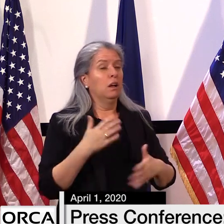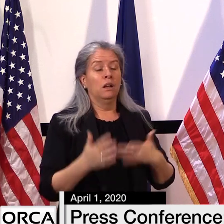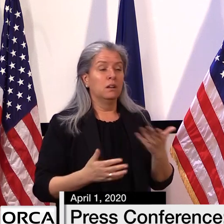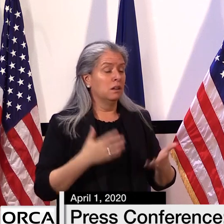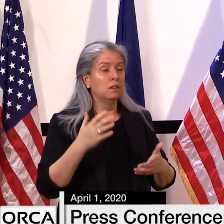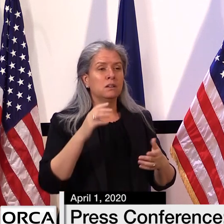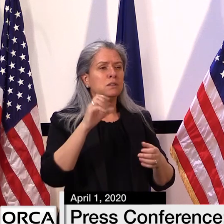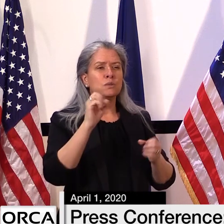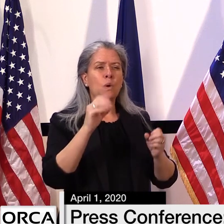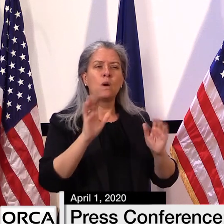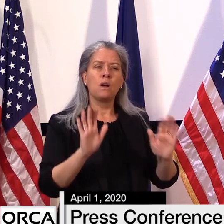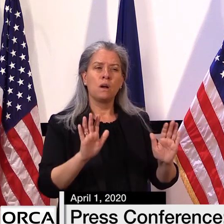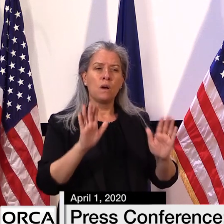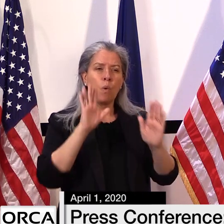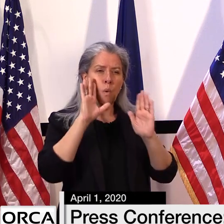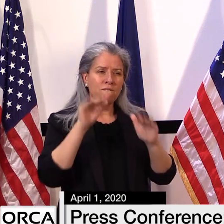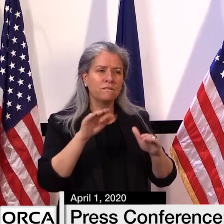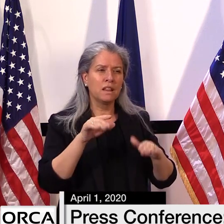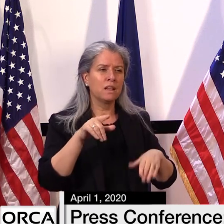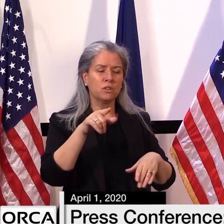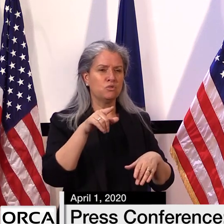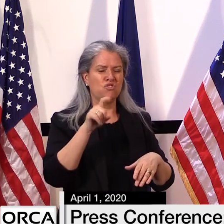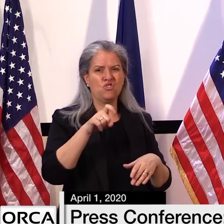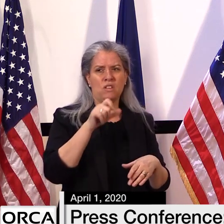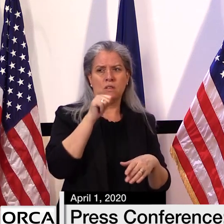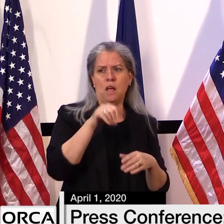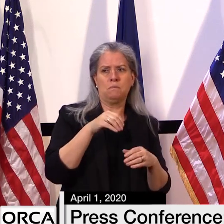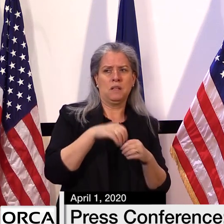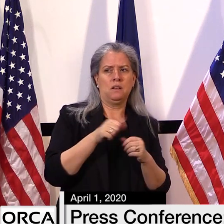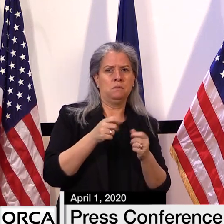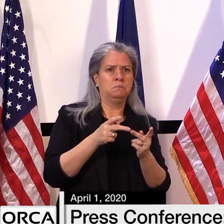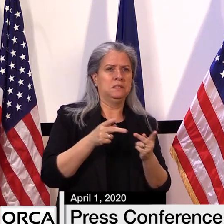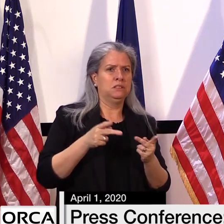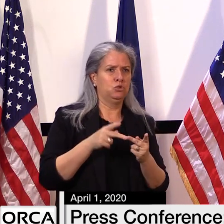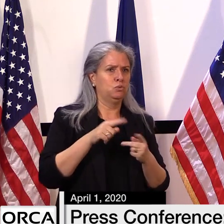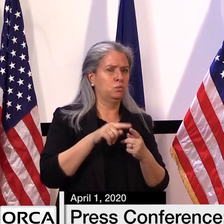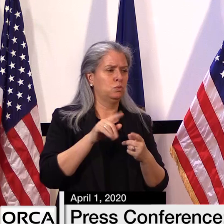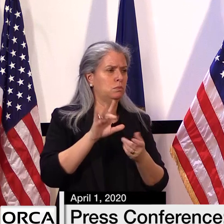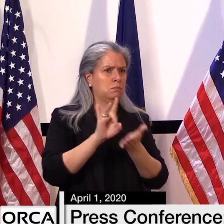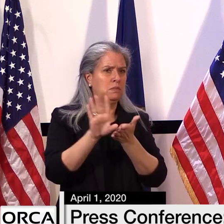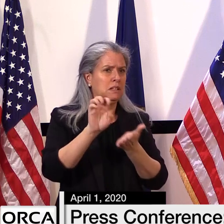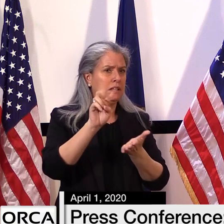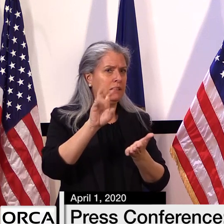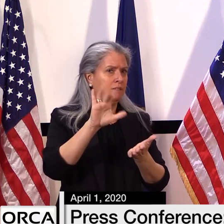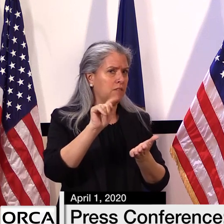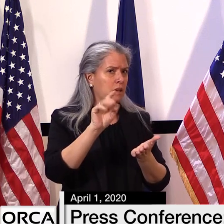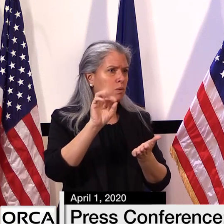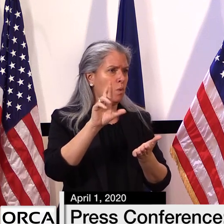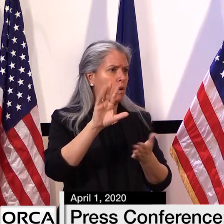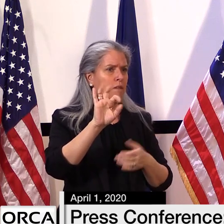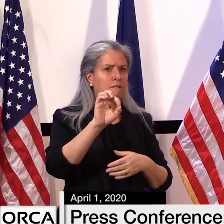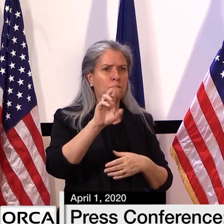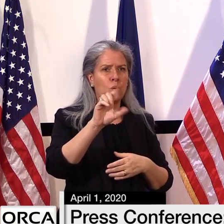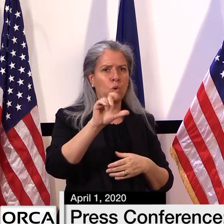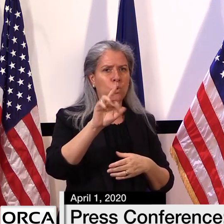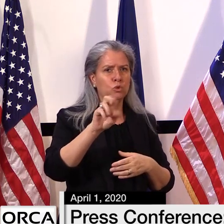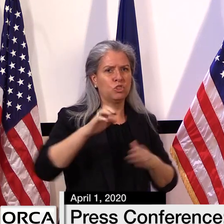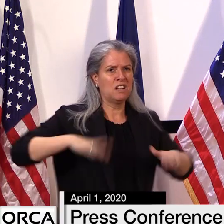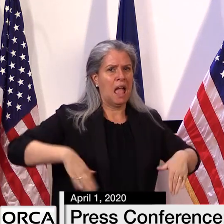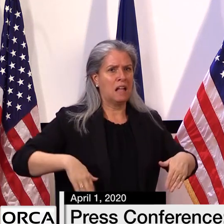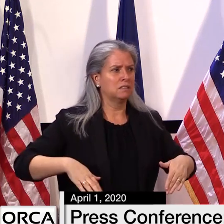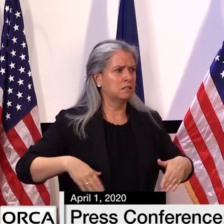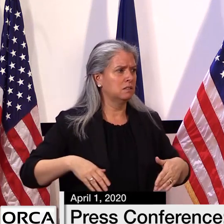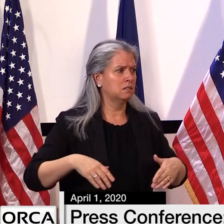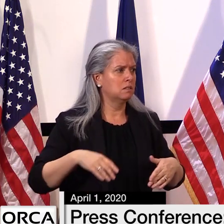should be in the position, in some respects, to be evicted or foreclosed upon. The